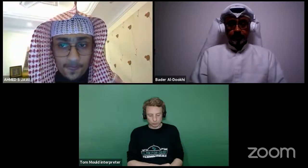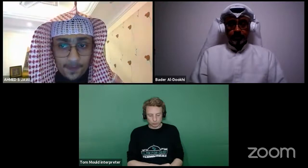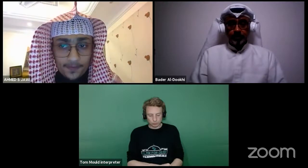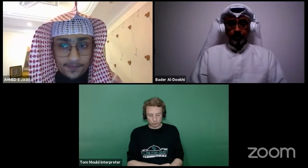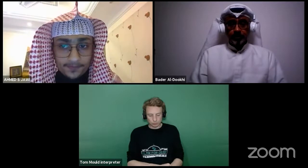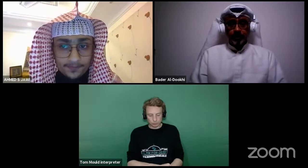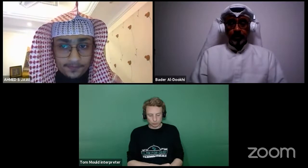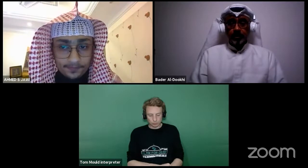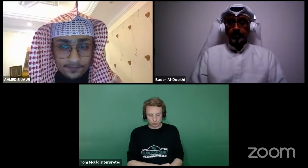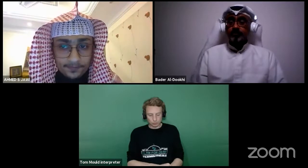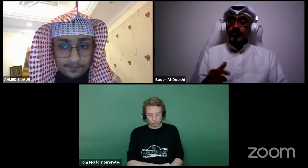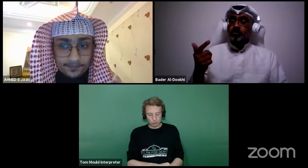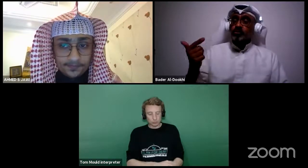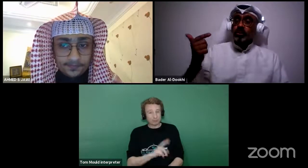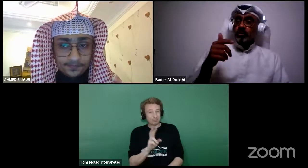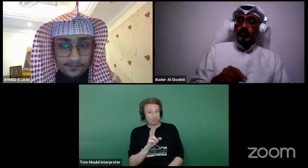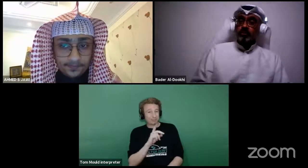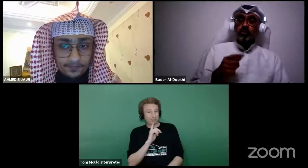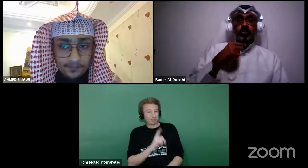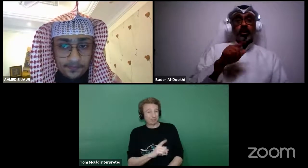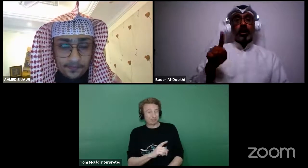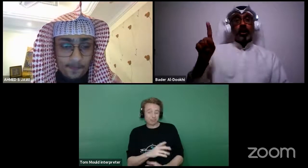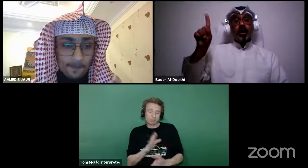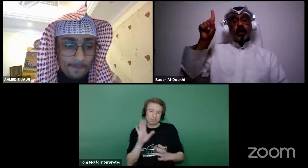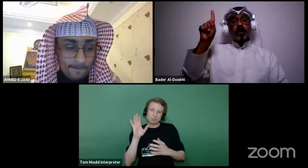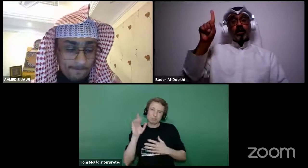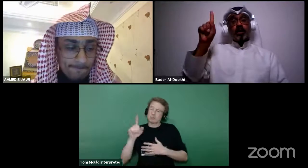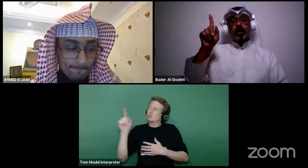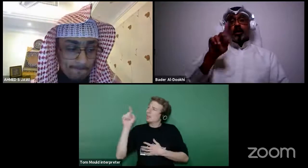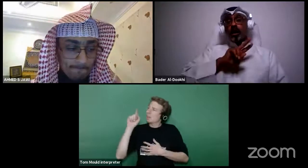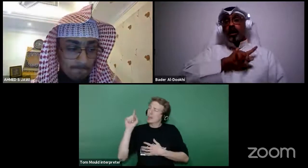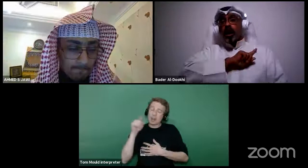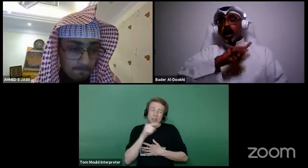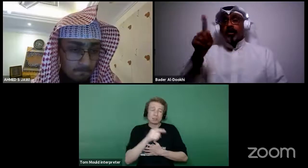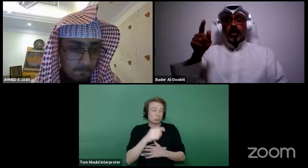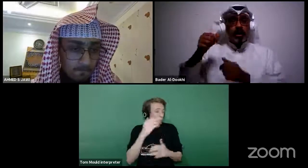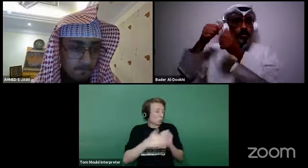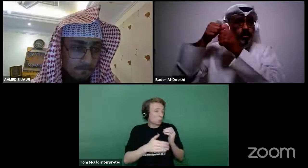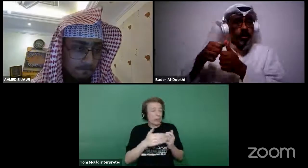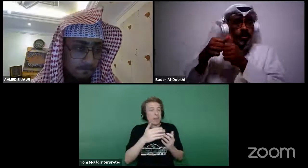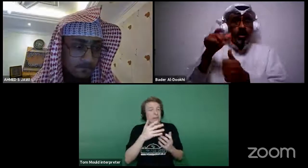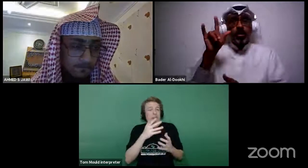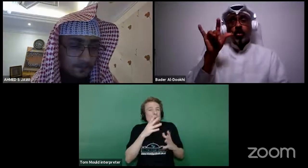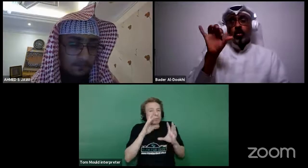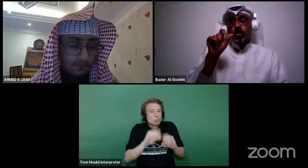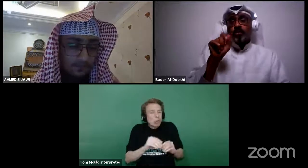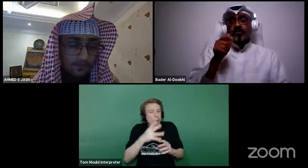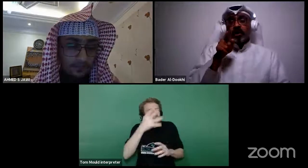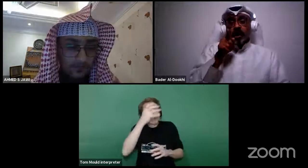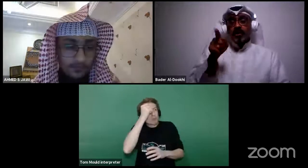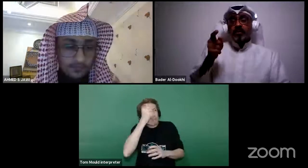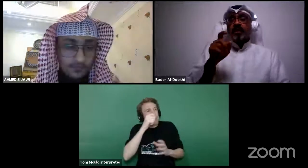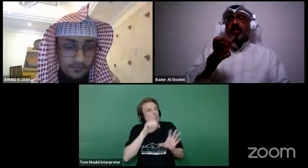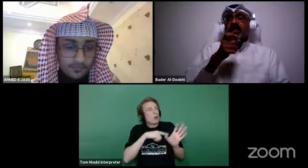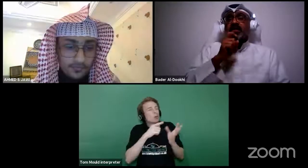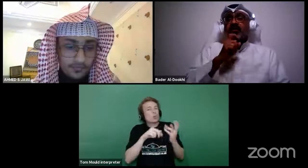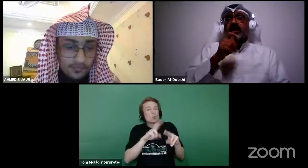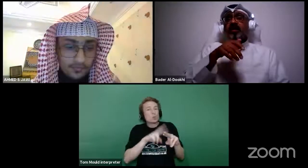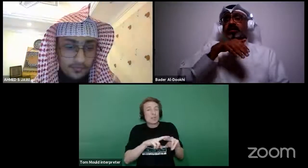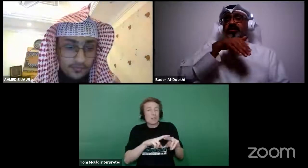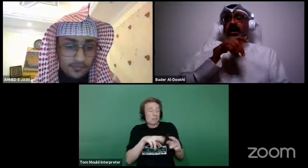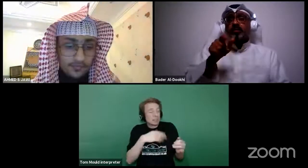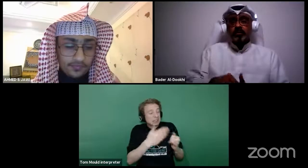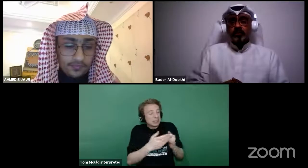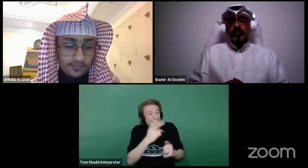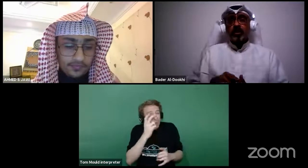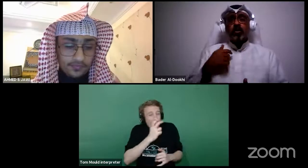They said, "By Allah, you will never cease remembering Joseph until you become weak with old age, or until